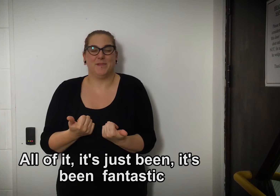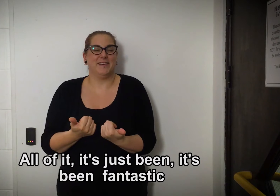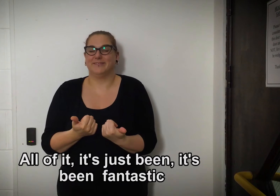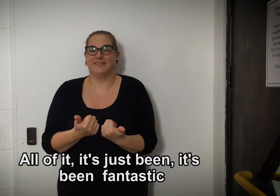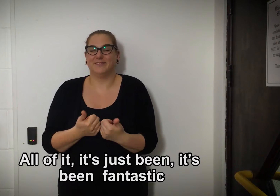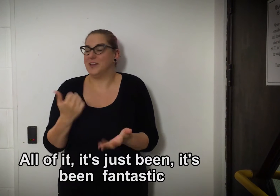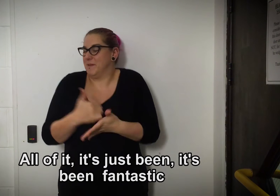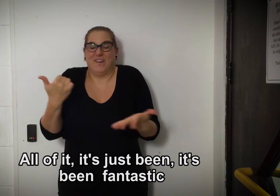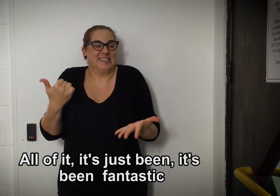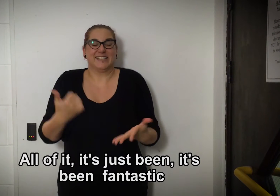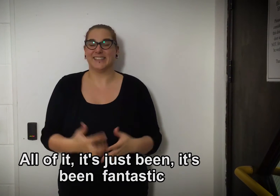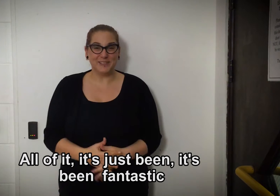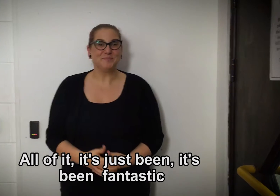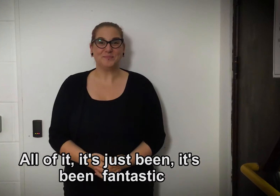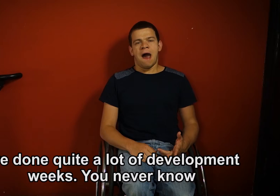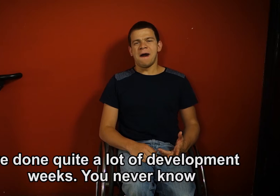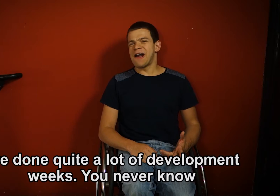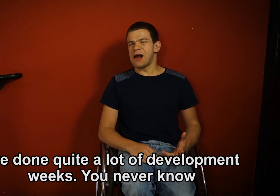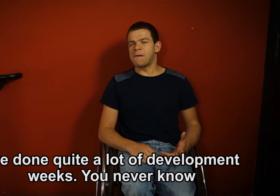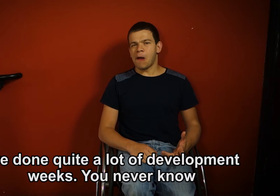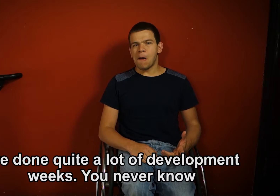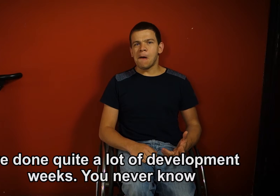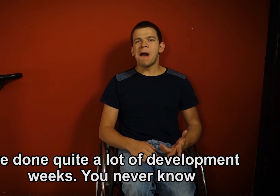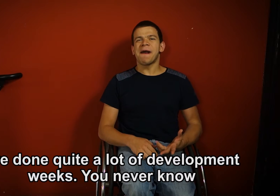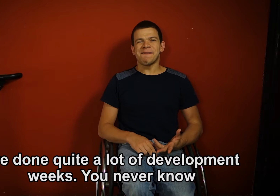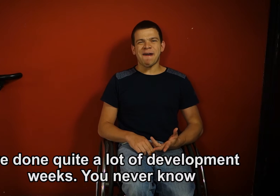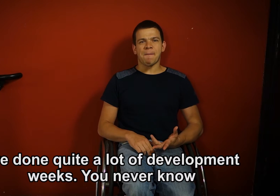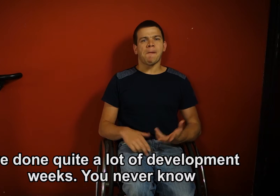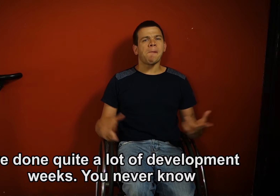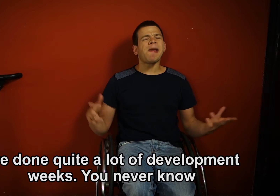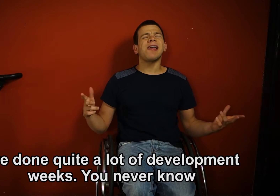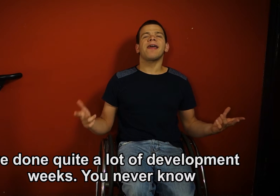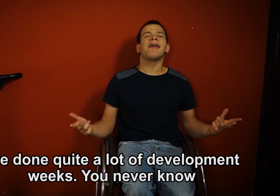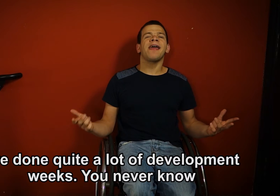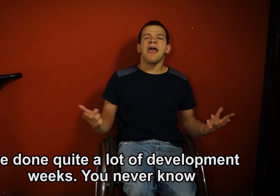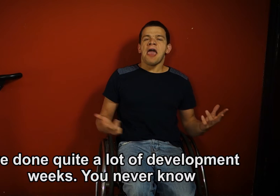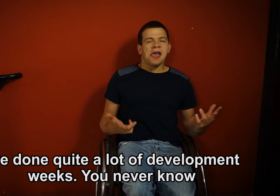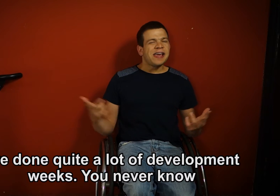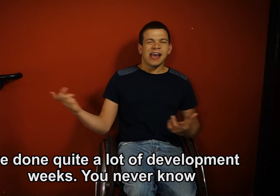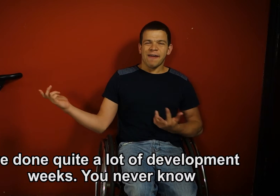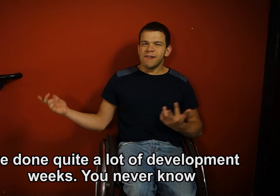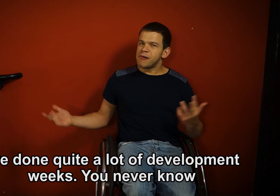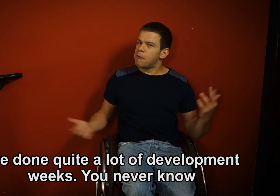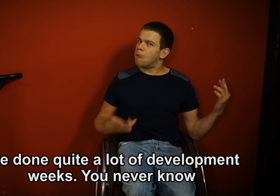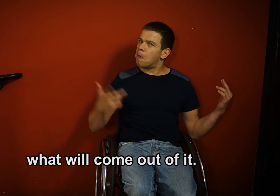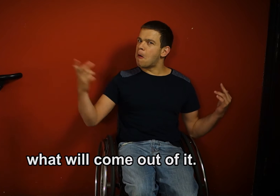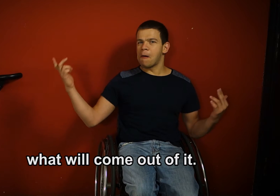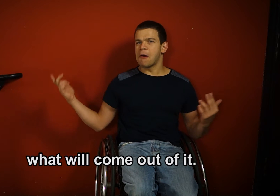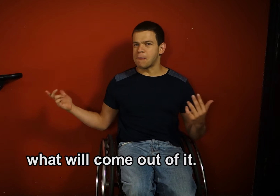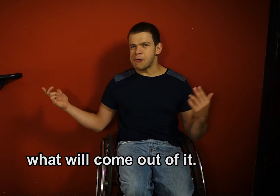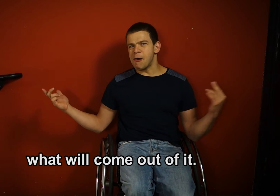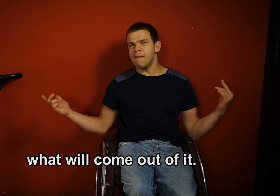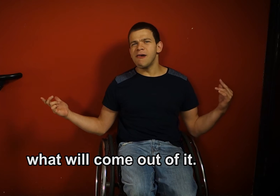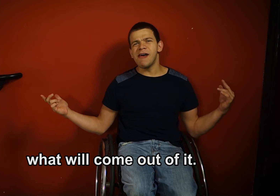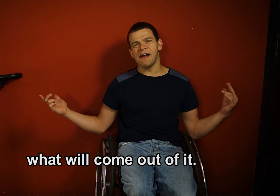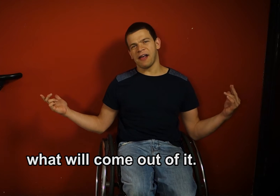been fantastic. I've done quite a lot of development weeks. You never know what will come out of it, and